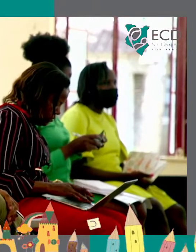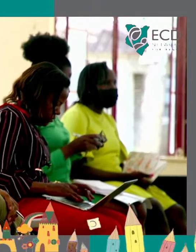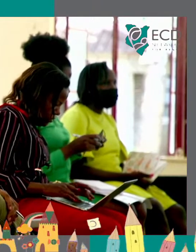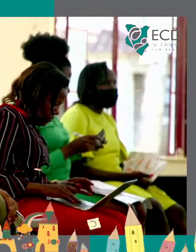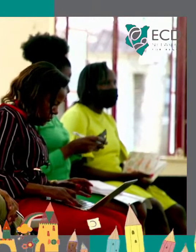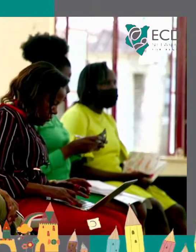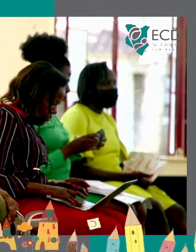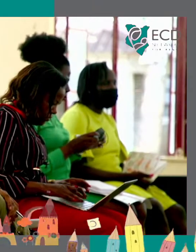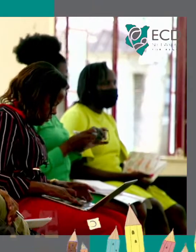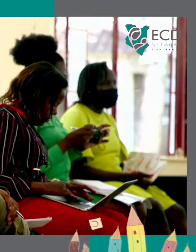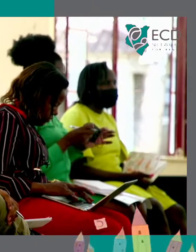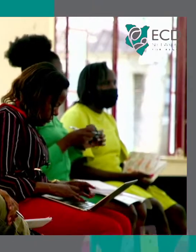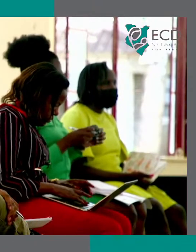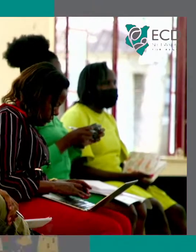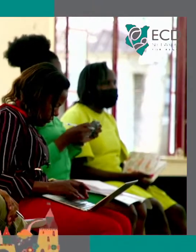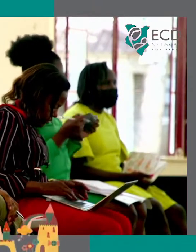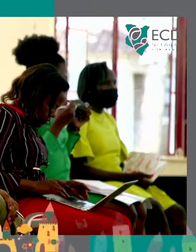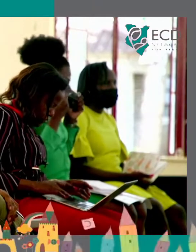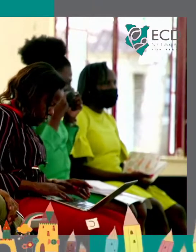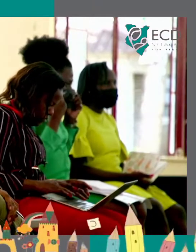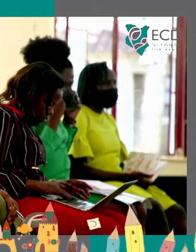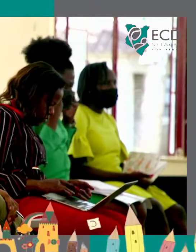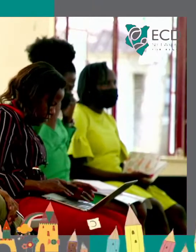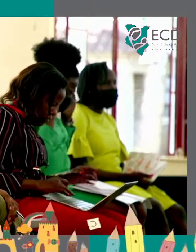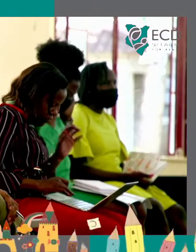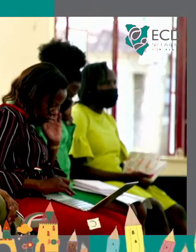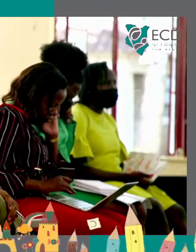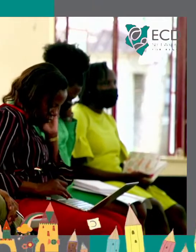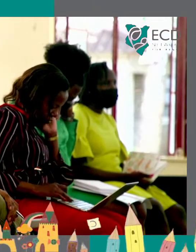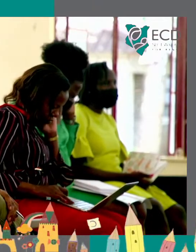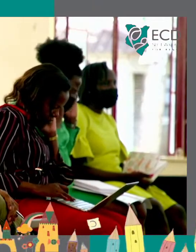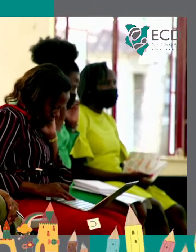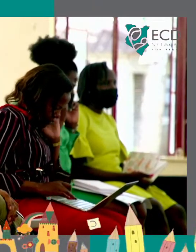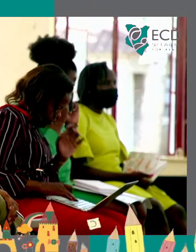both state and non-state actors.